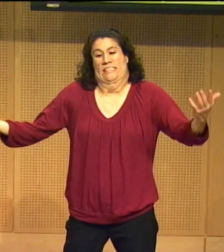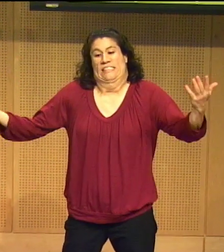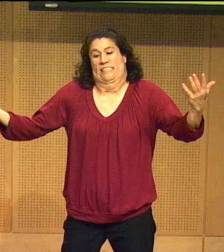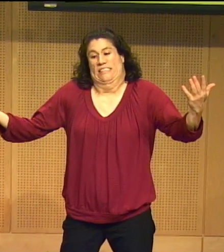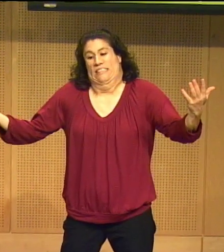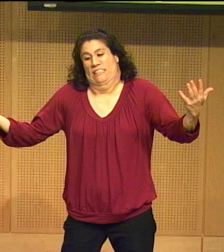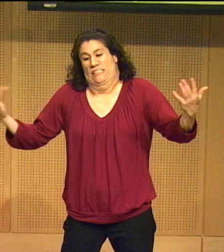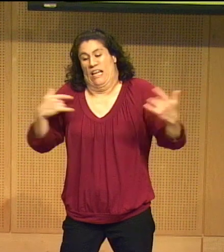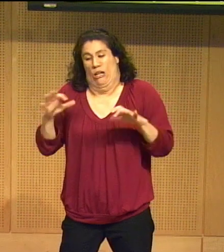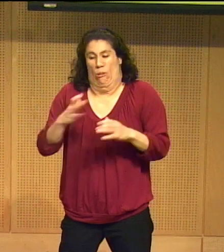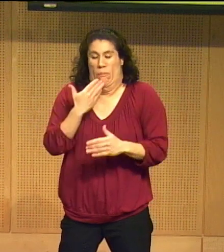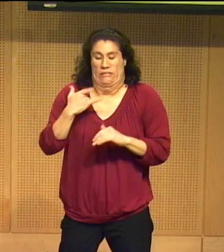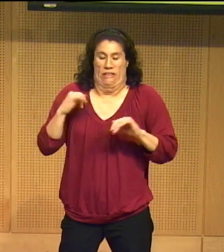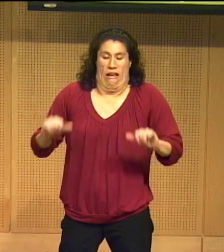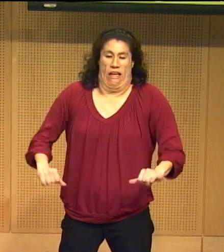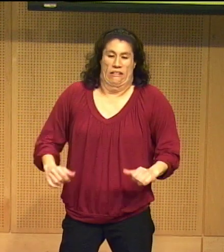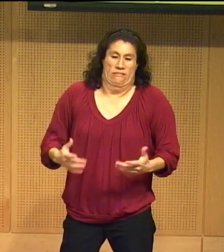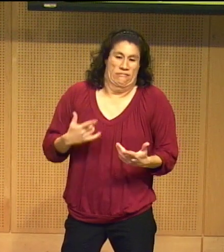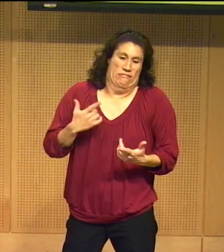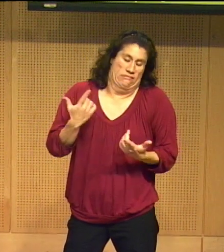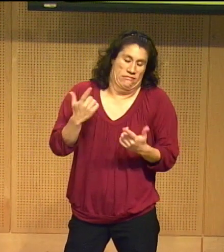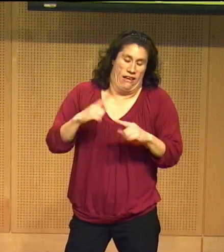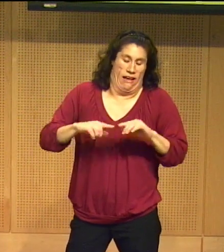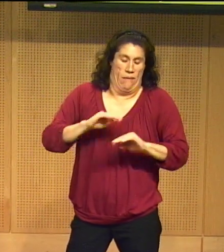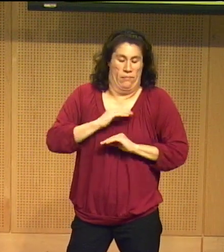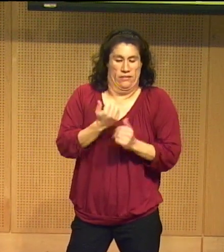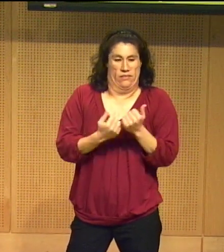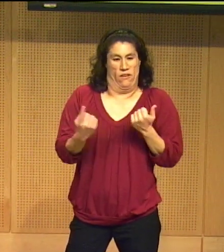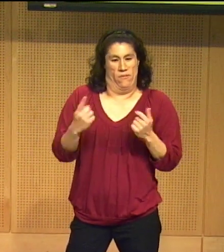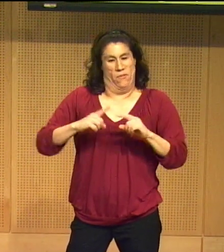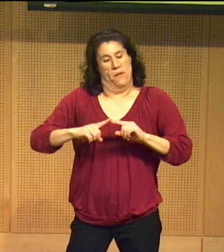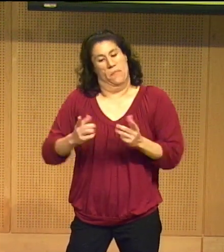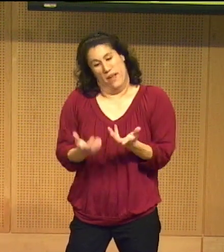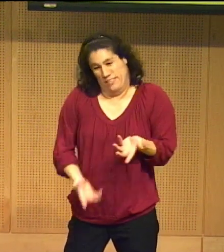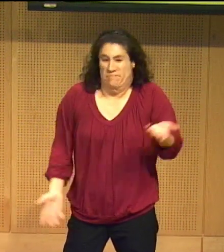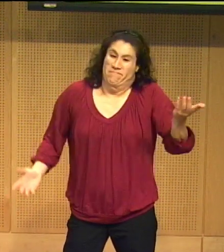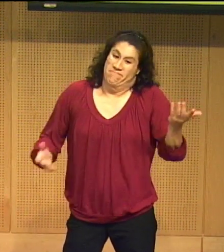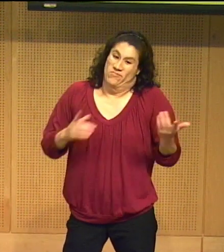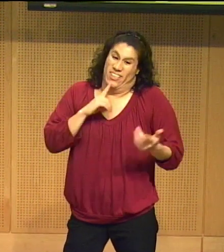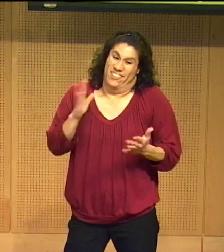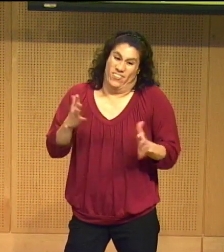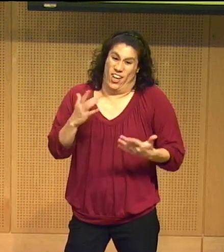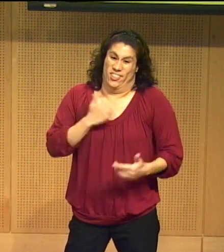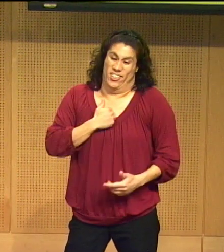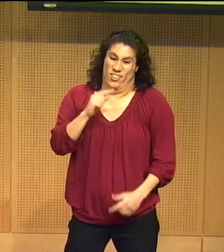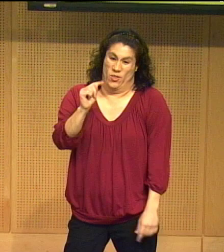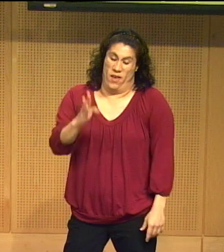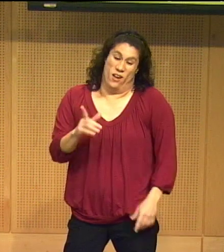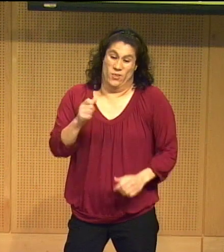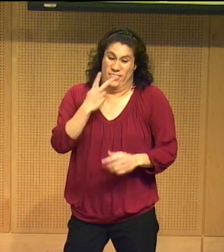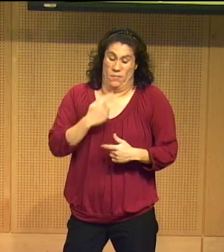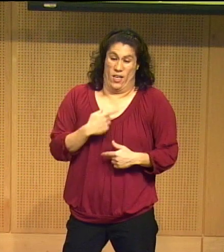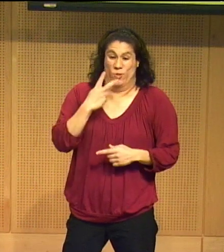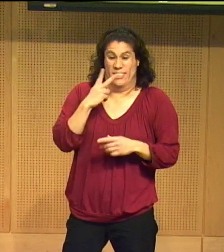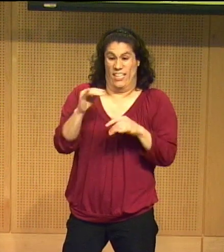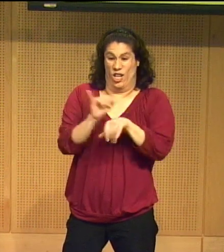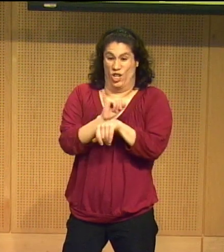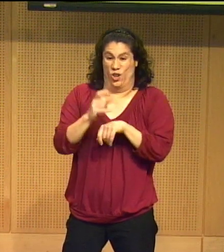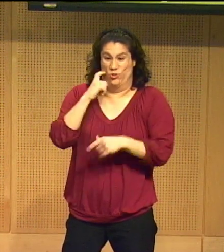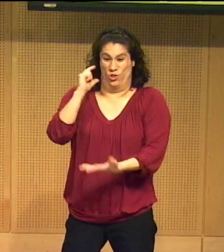have another choice, and I do the best that I can. I can't please everyone, but I try the best. But it's like, sorry, too bad if you don't like me. You see intern